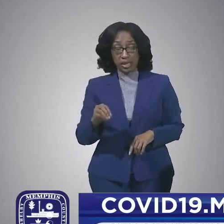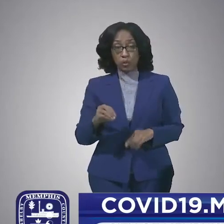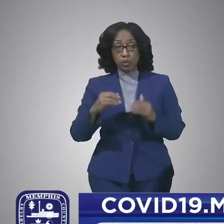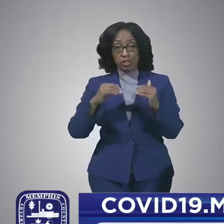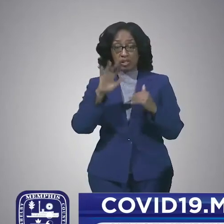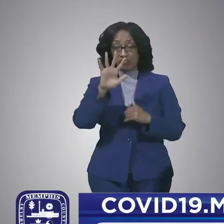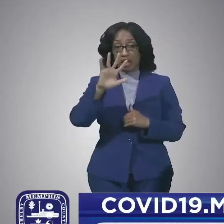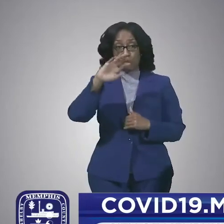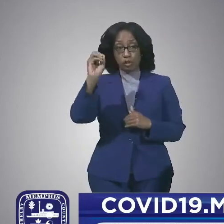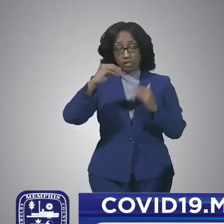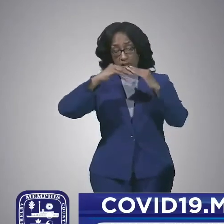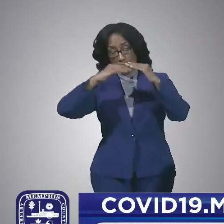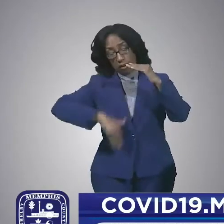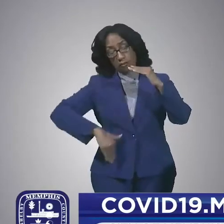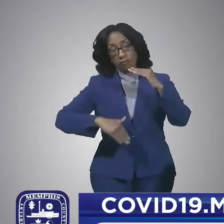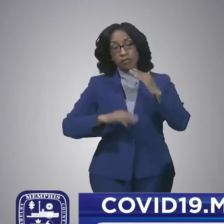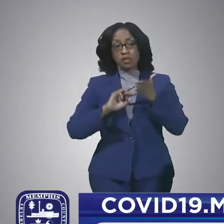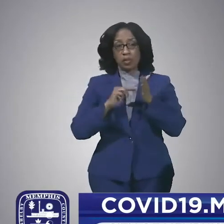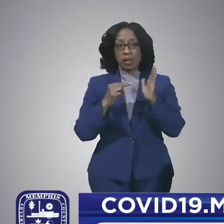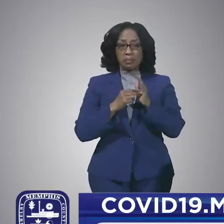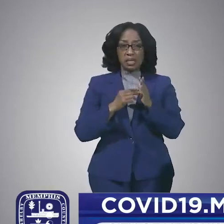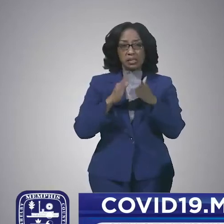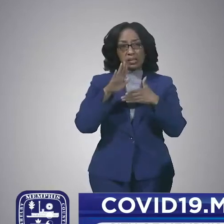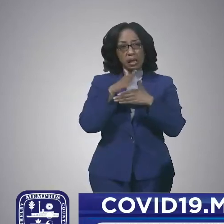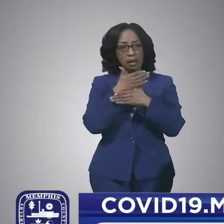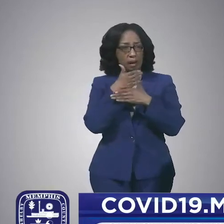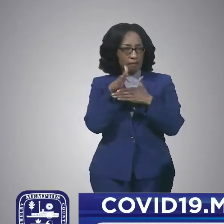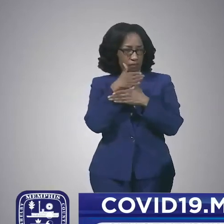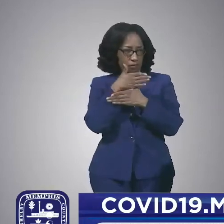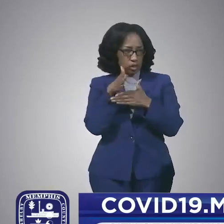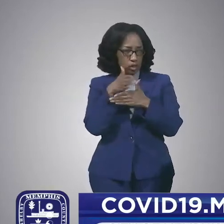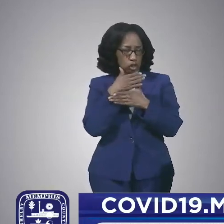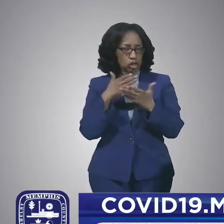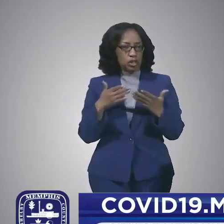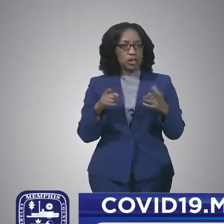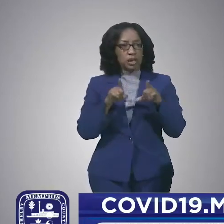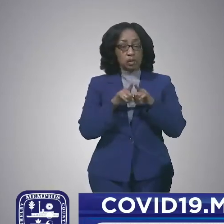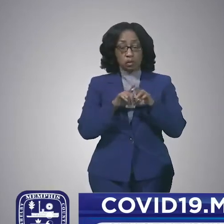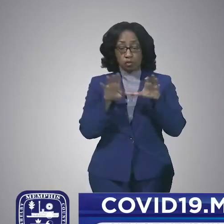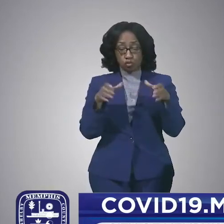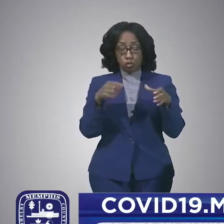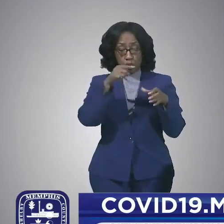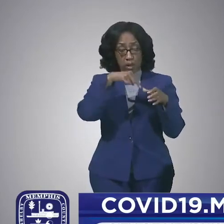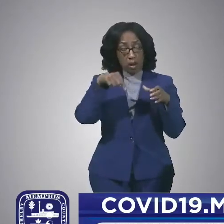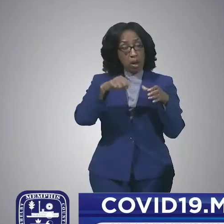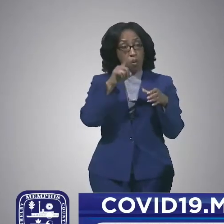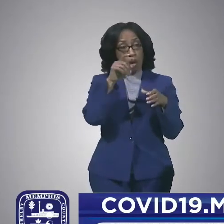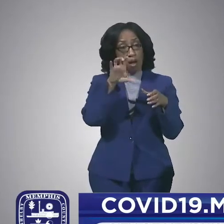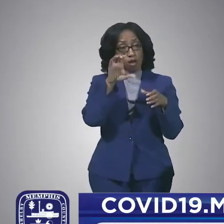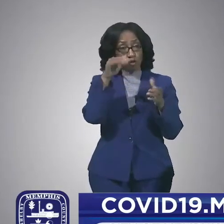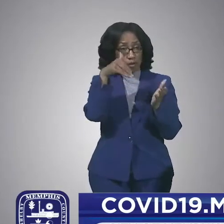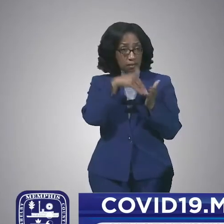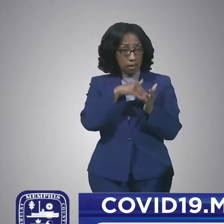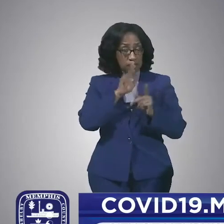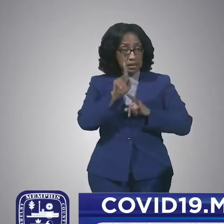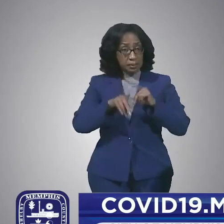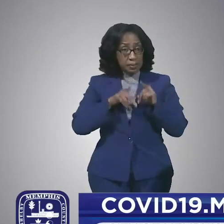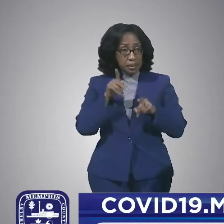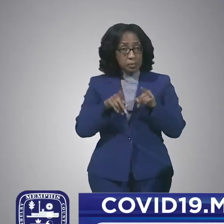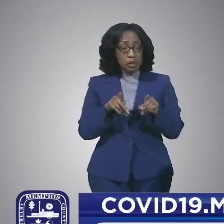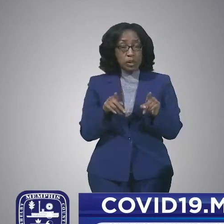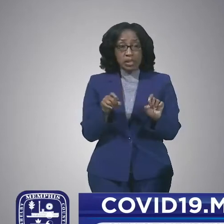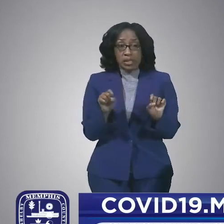which puts us in that moderate category. And then our cases per 100,000 are at a point where